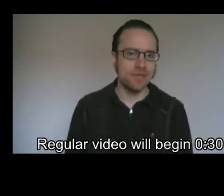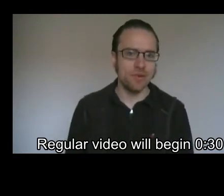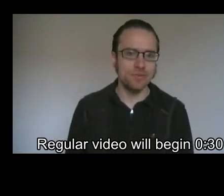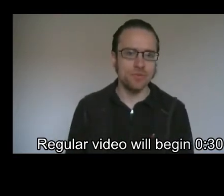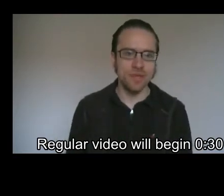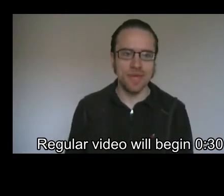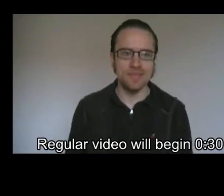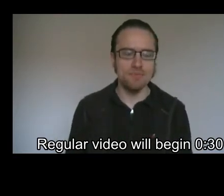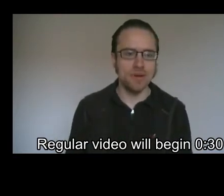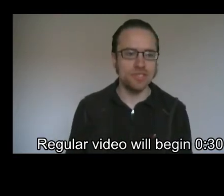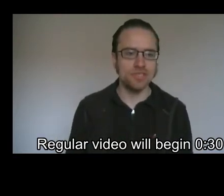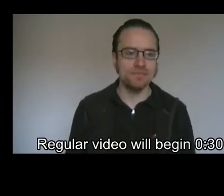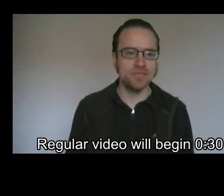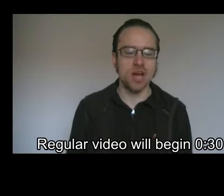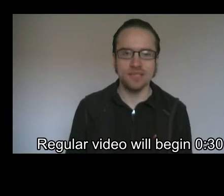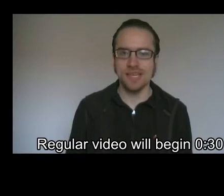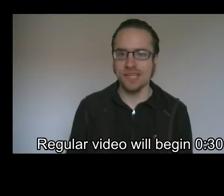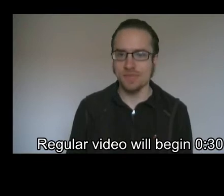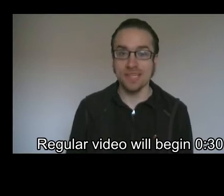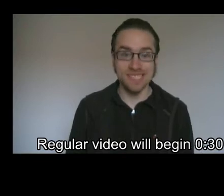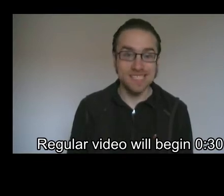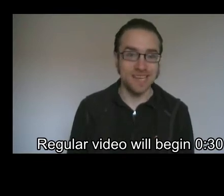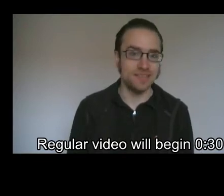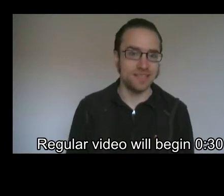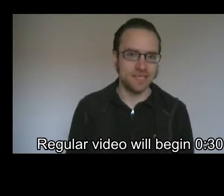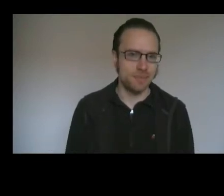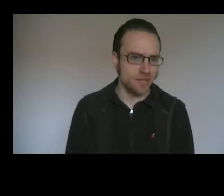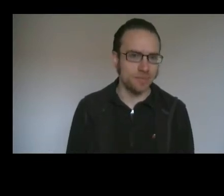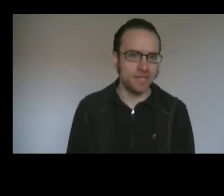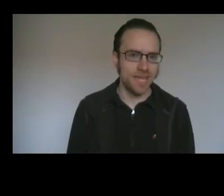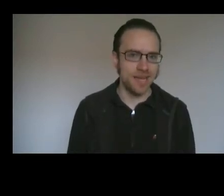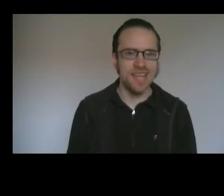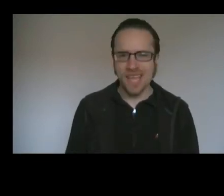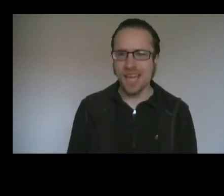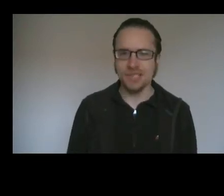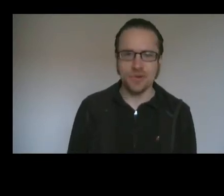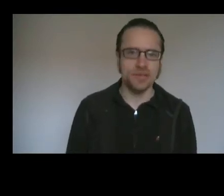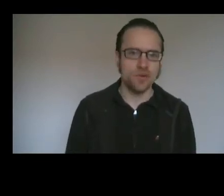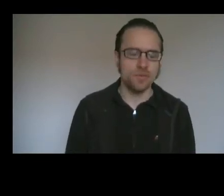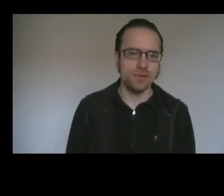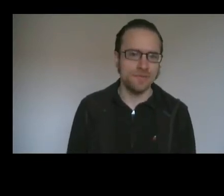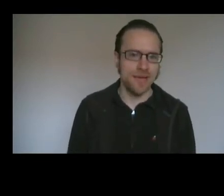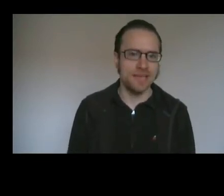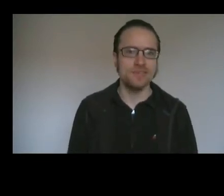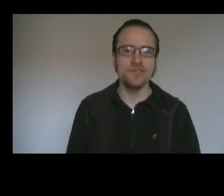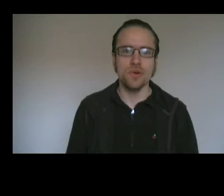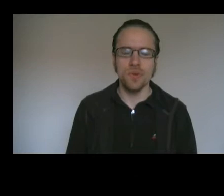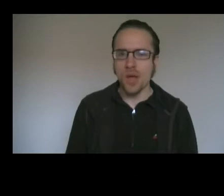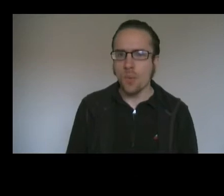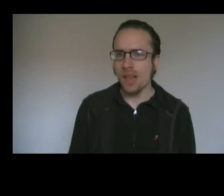videos with as much content, as many details as I possibly can, and I try to talk pretty fast, so while the